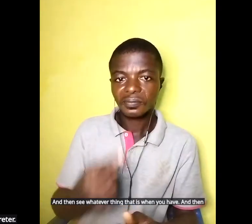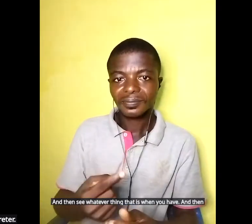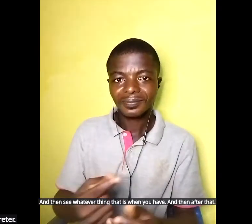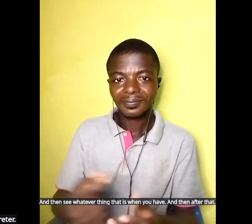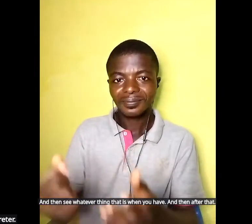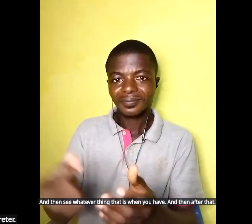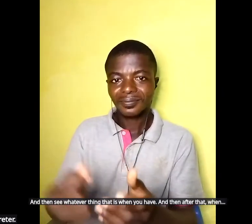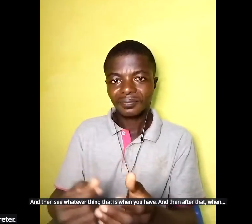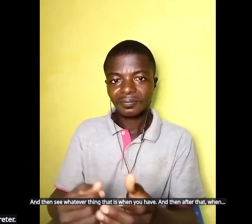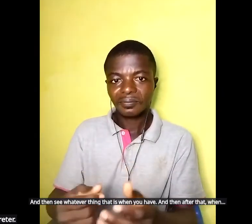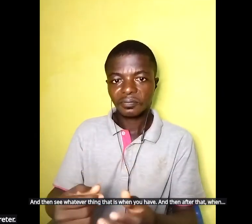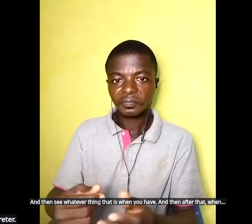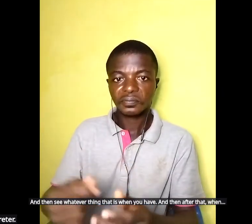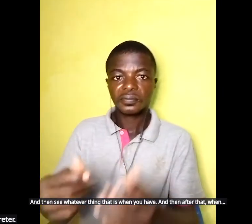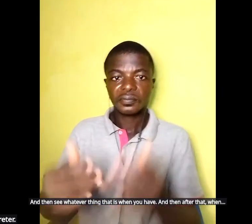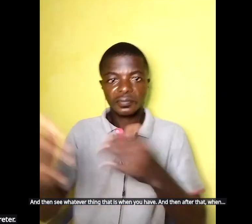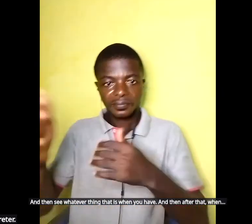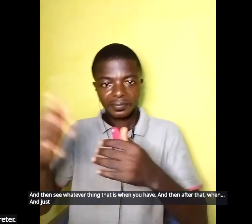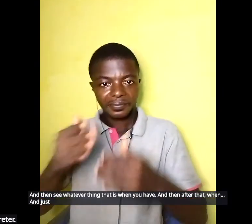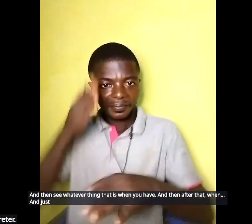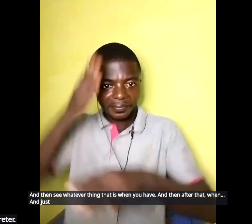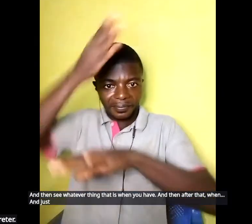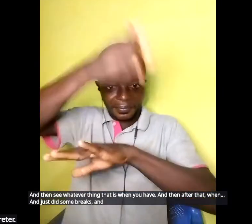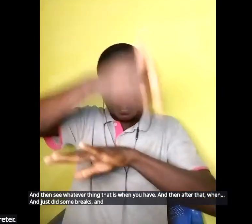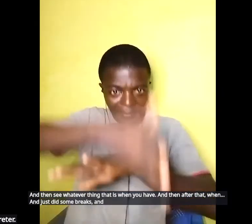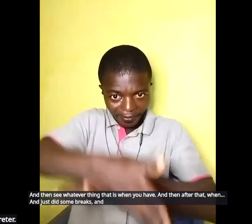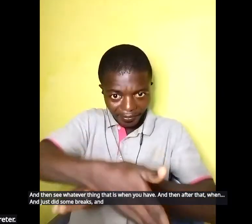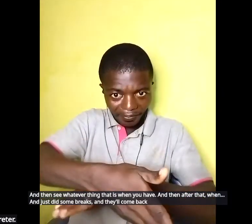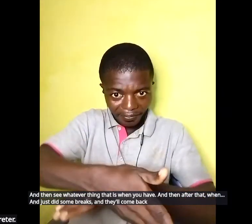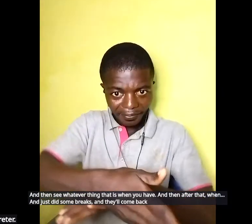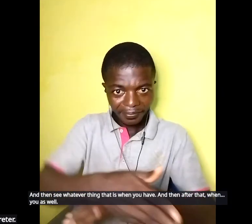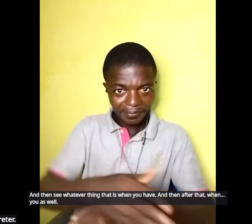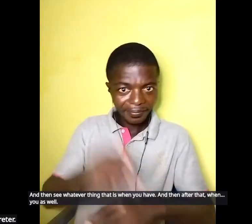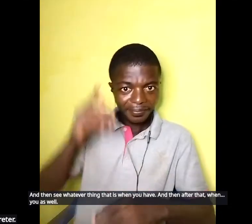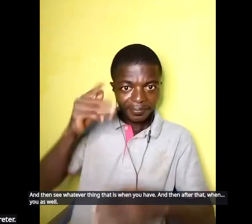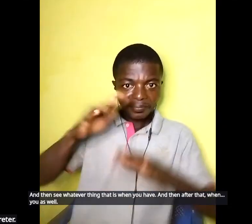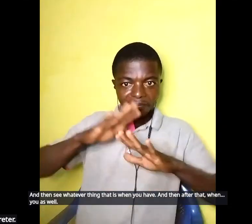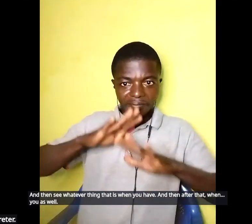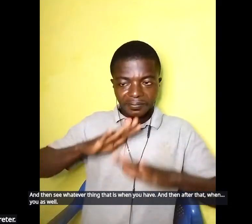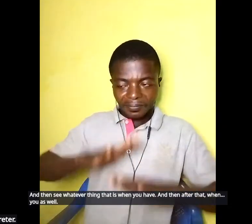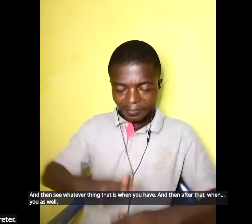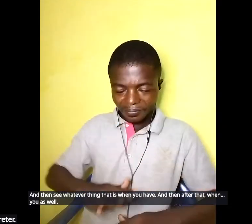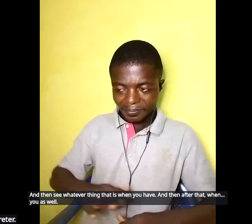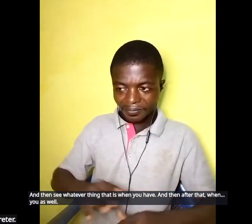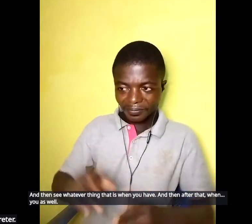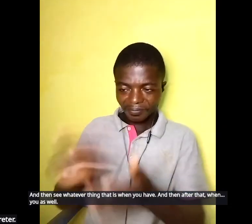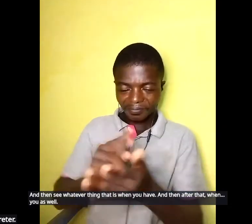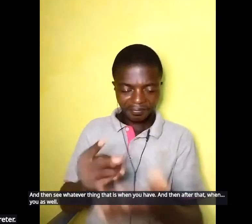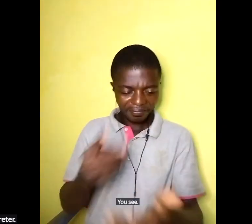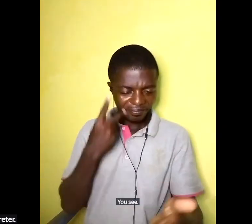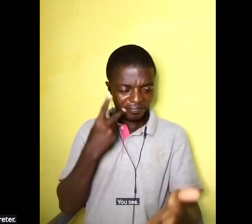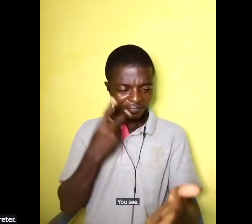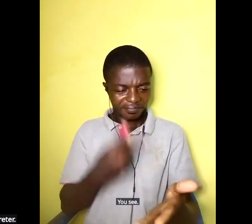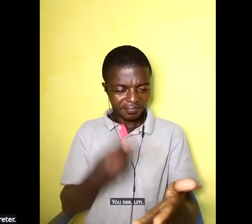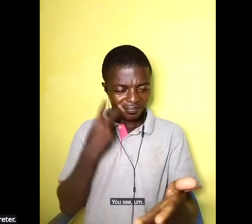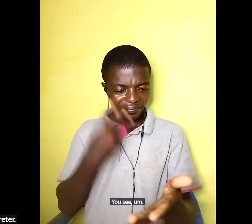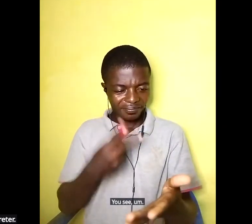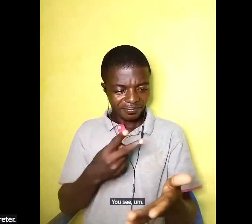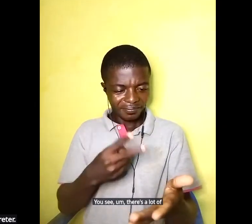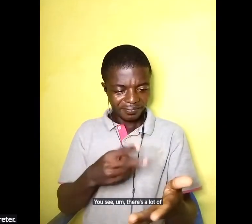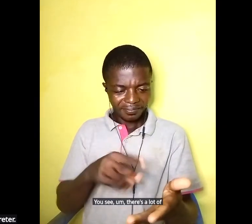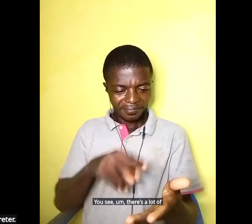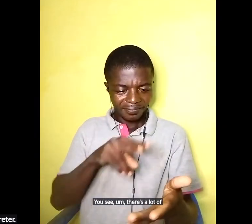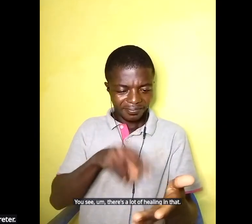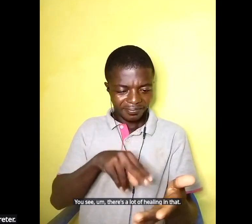you can just take some break and then come back and play it to yourself. You see, there is a lot of healing in